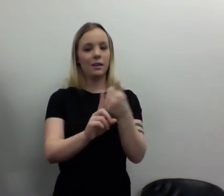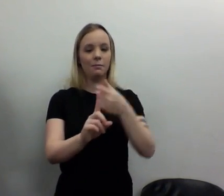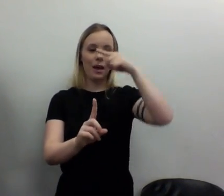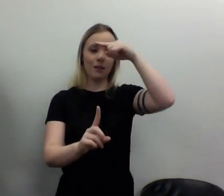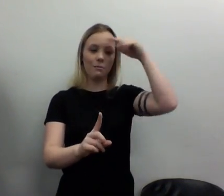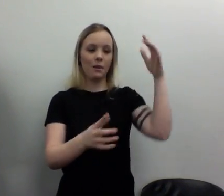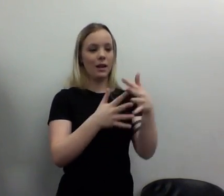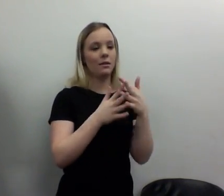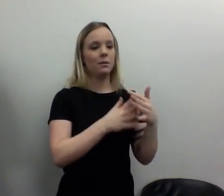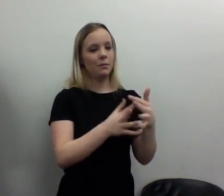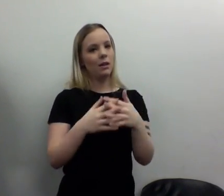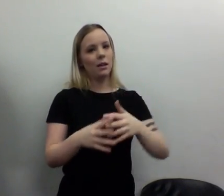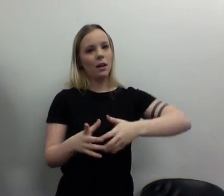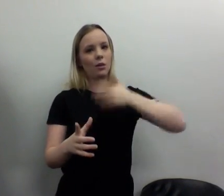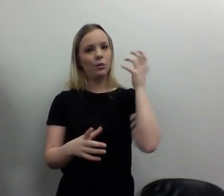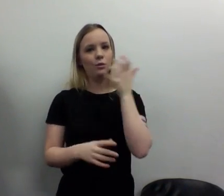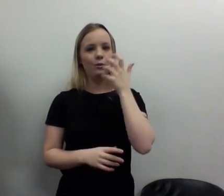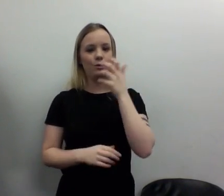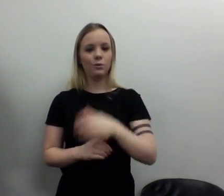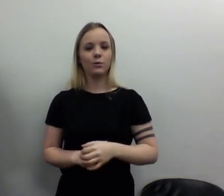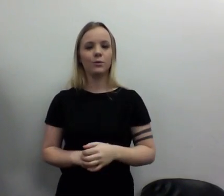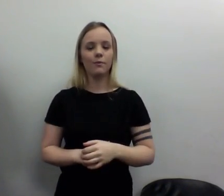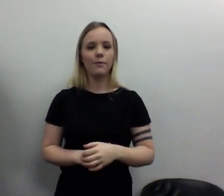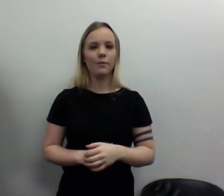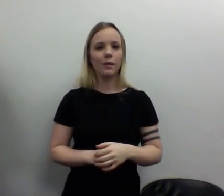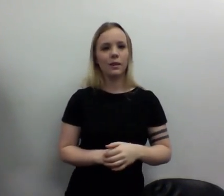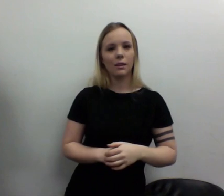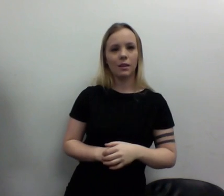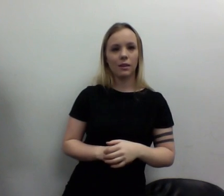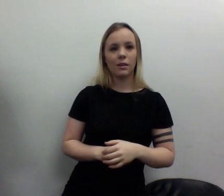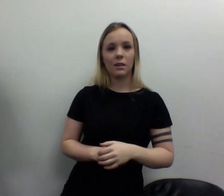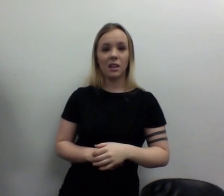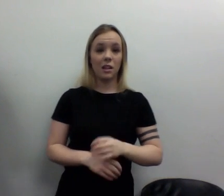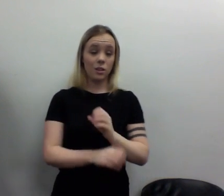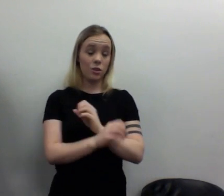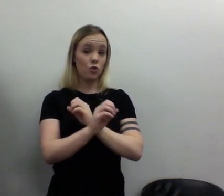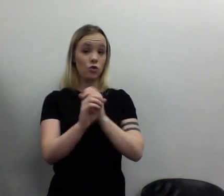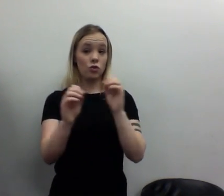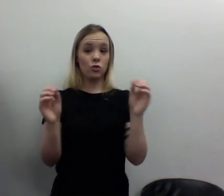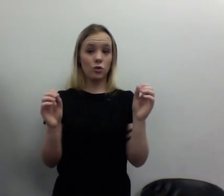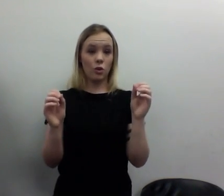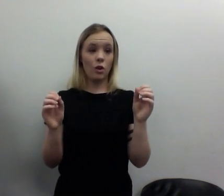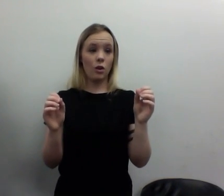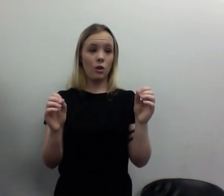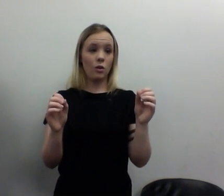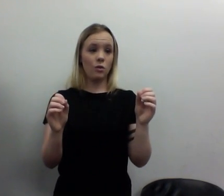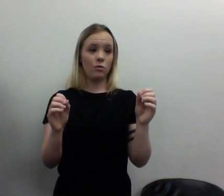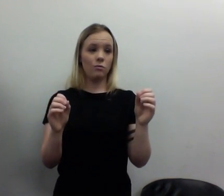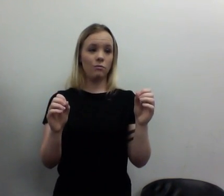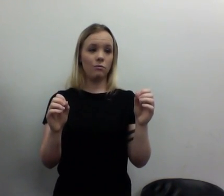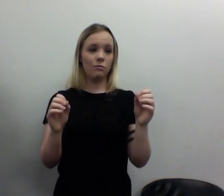named C.J. Wills says that there is no phenomenon more damaging to Black life in America than homicide.